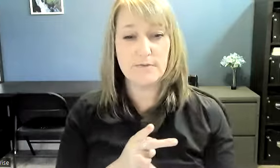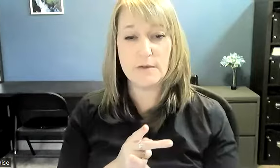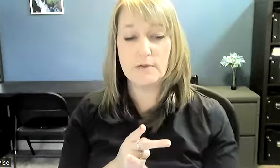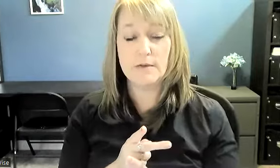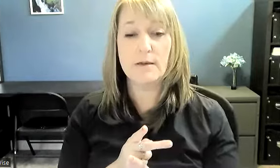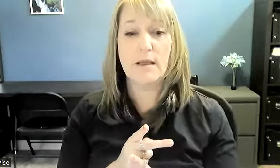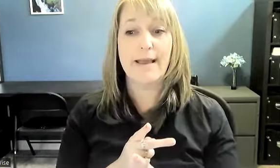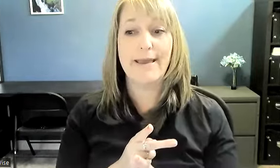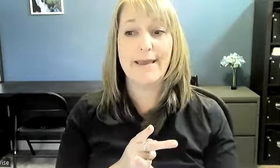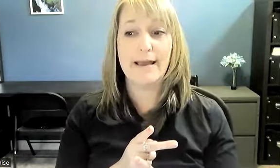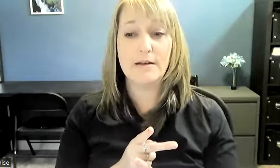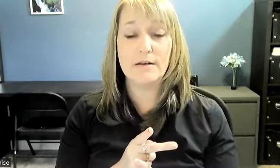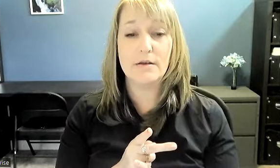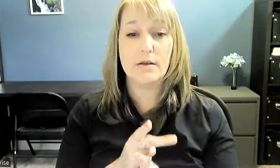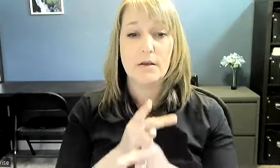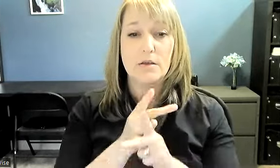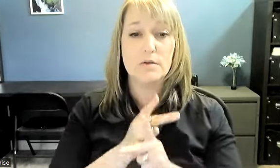you. And you do